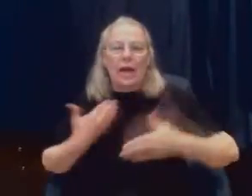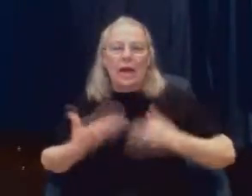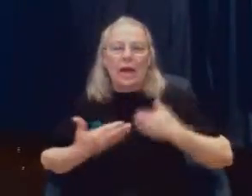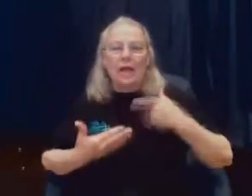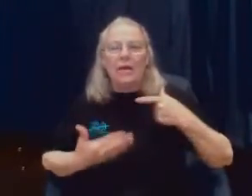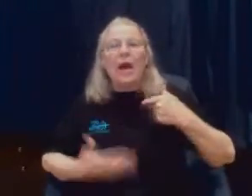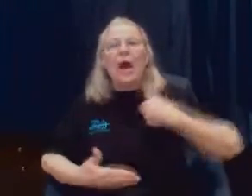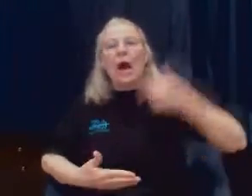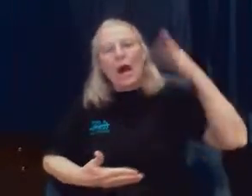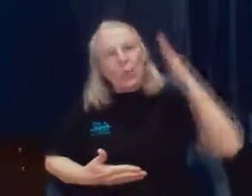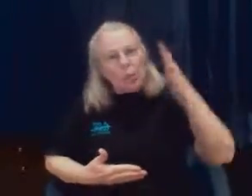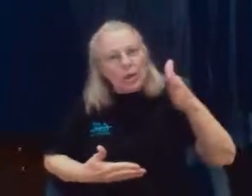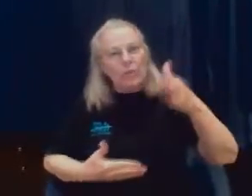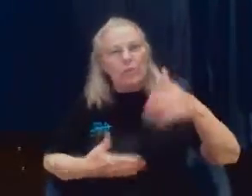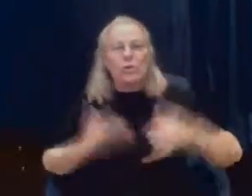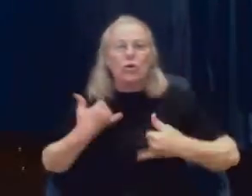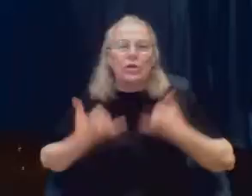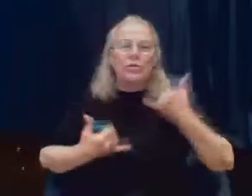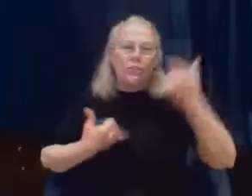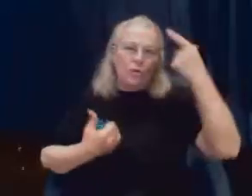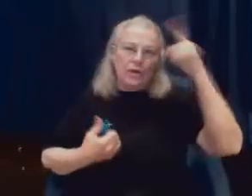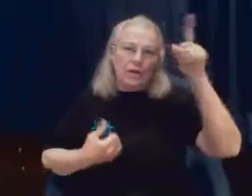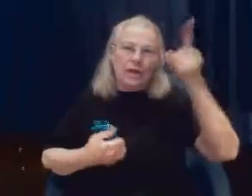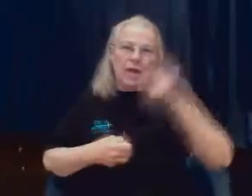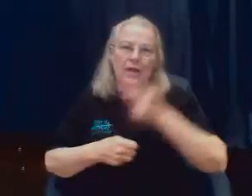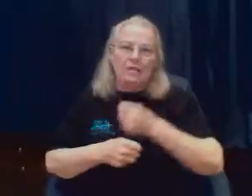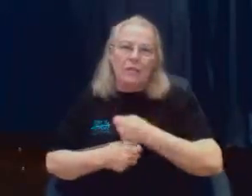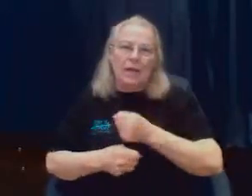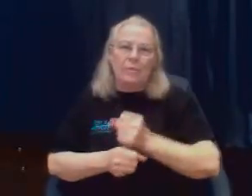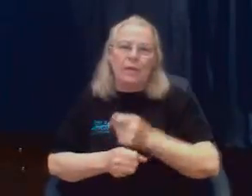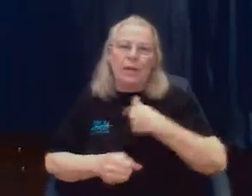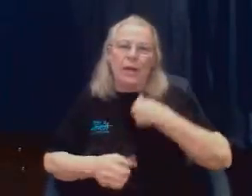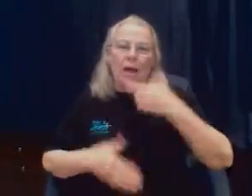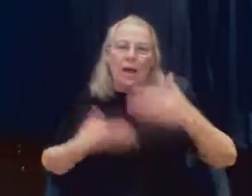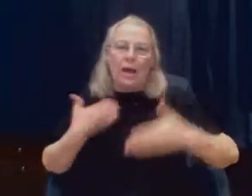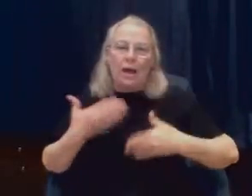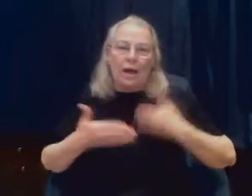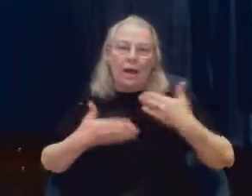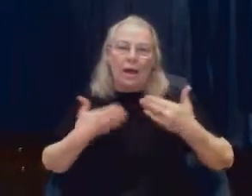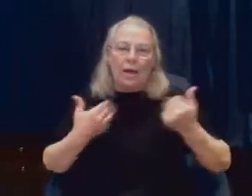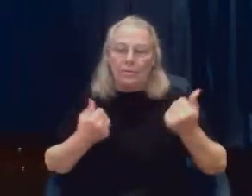glad. I will rejoice, for he has made me glad.